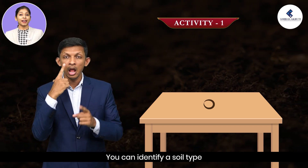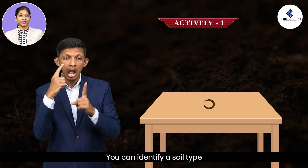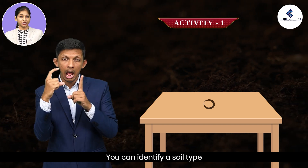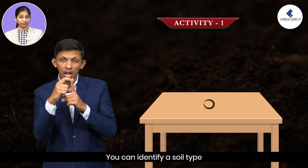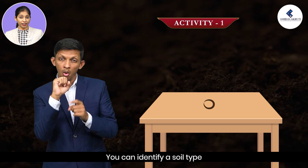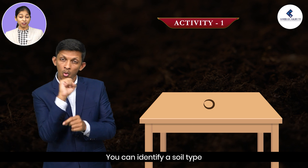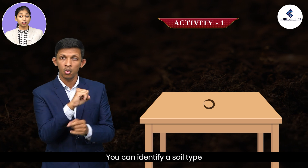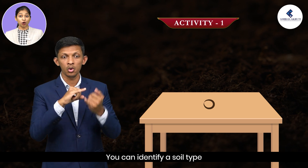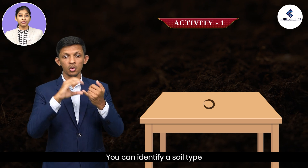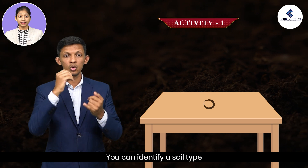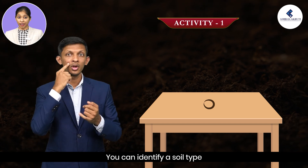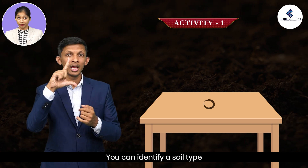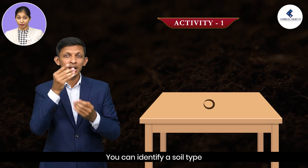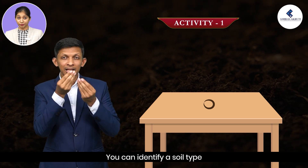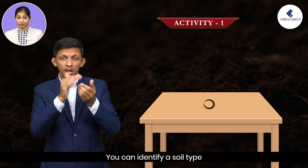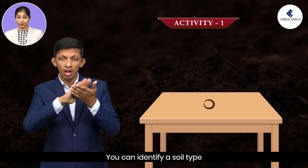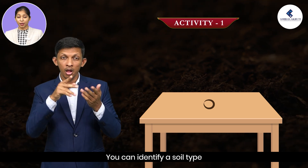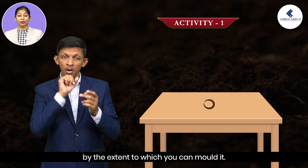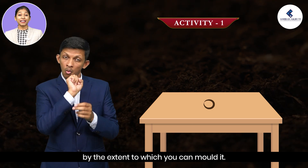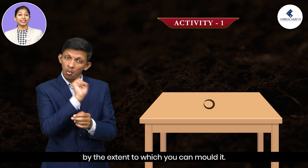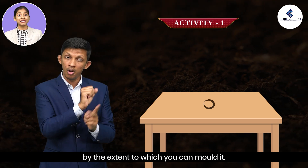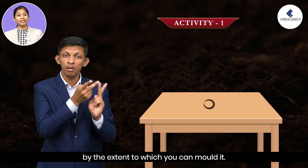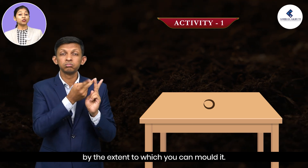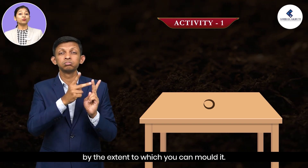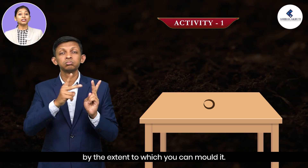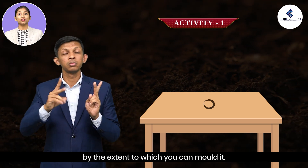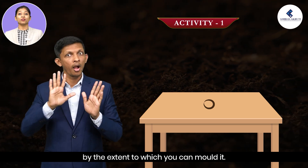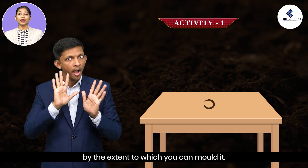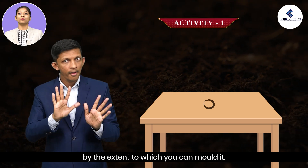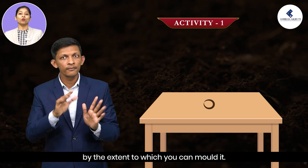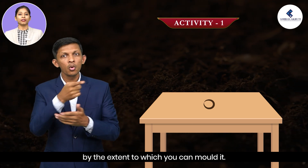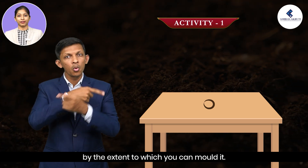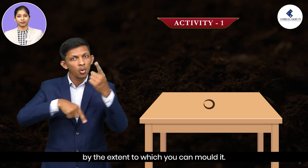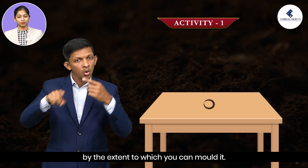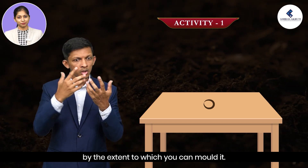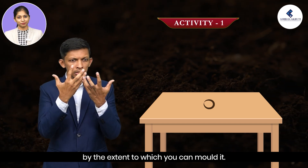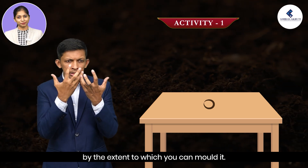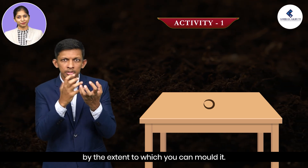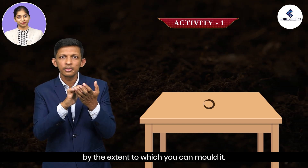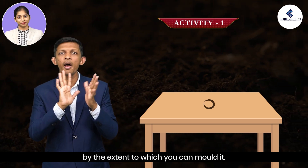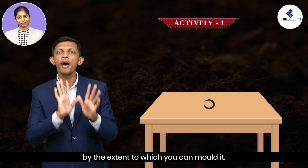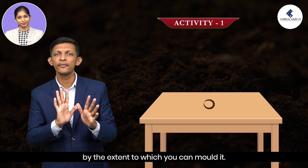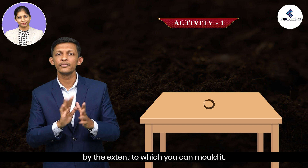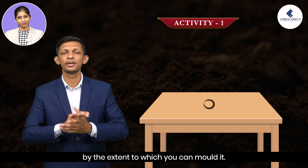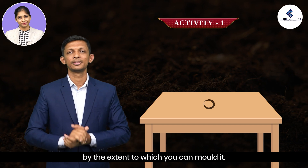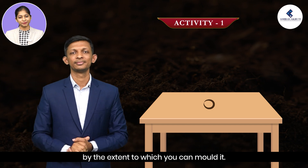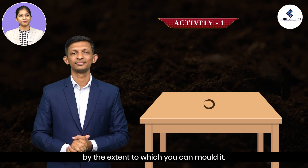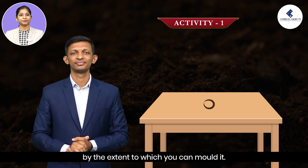You can identify a soil type by the extent to which you can mold it.